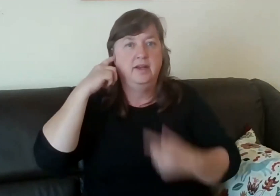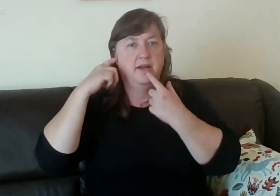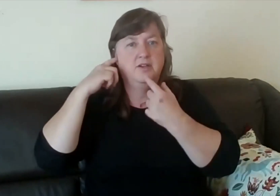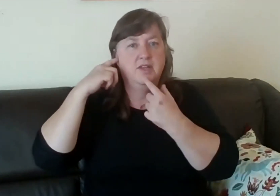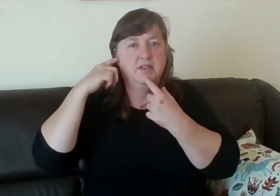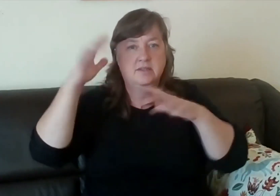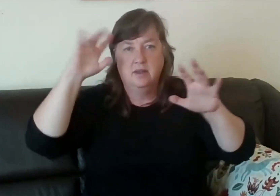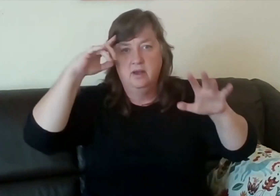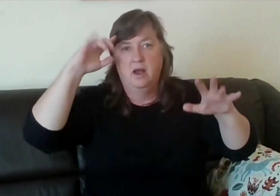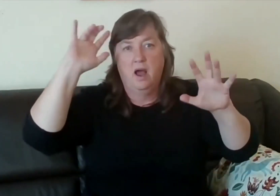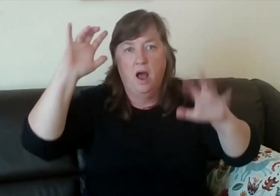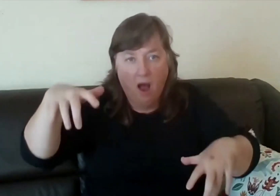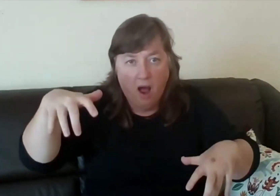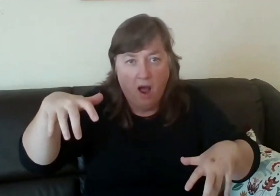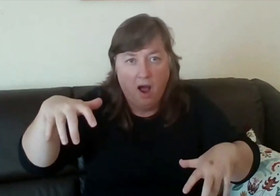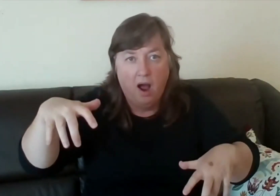to do this. Ugh.